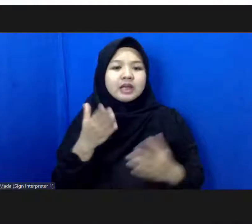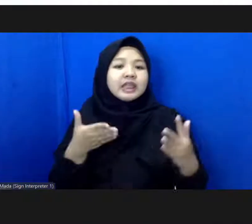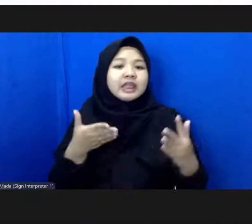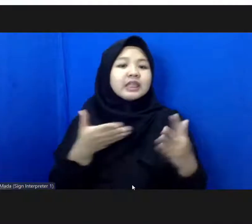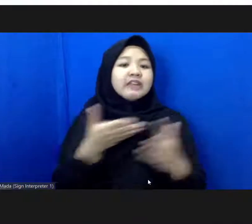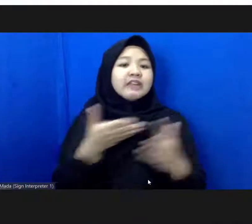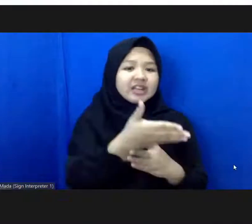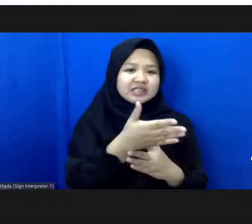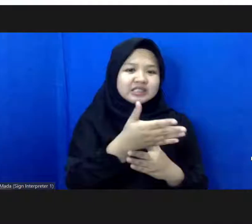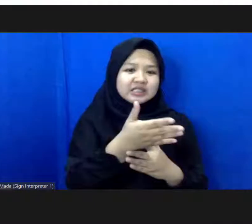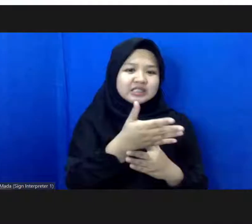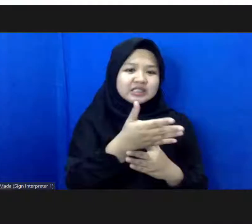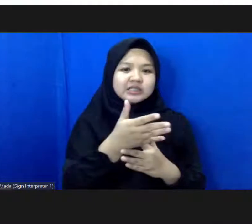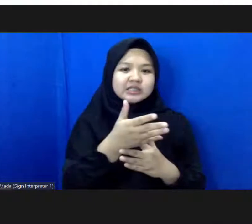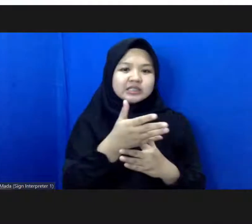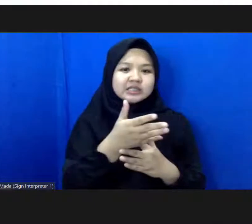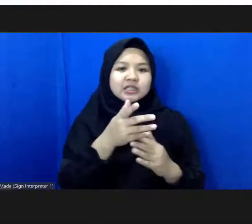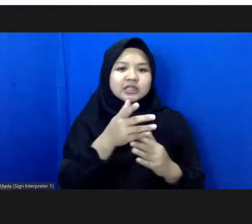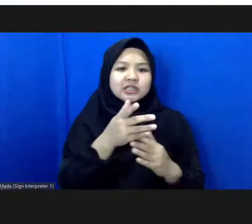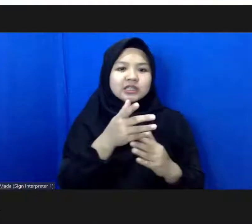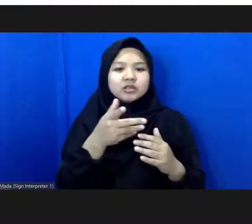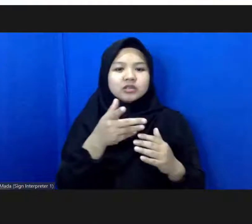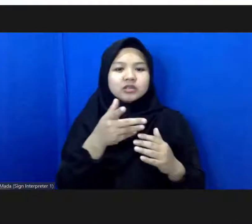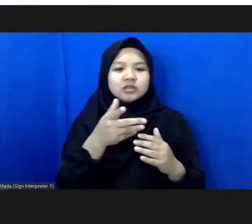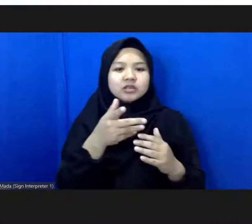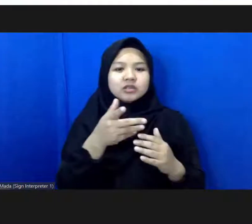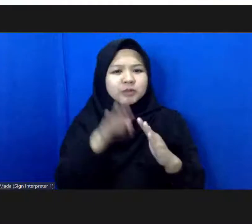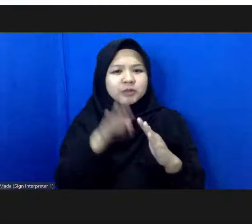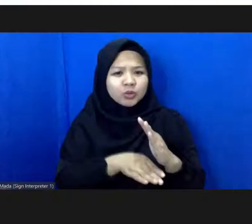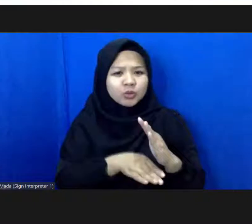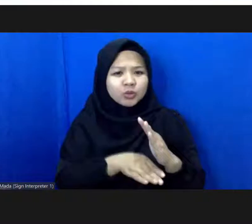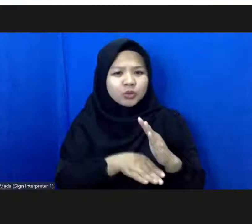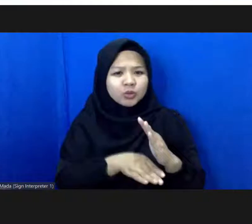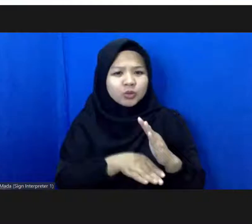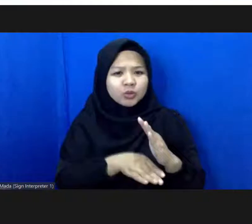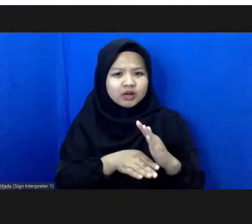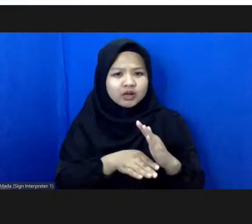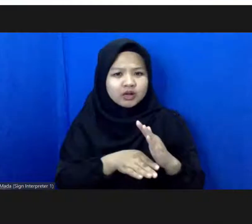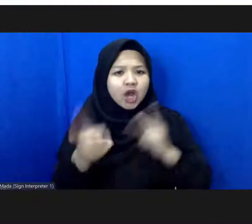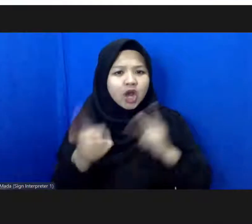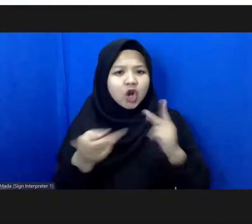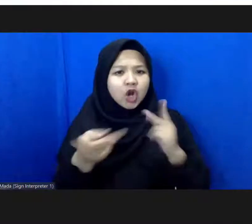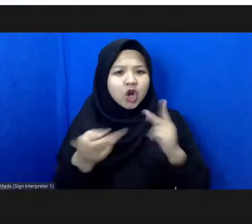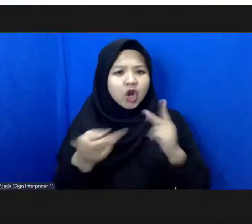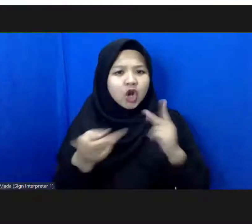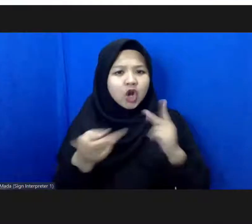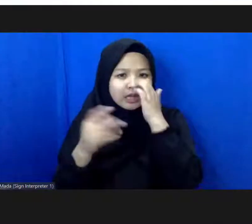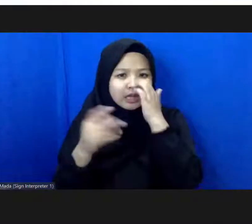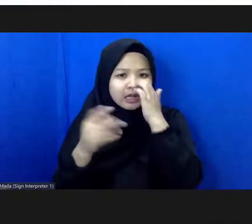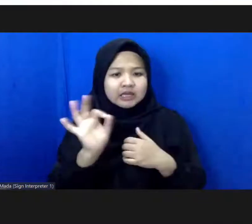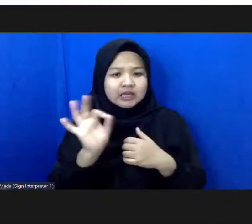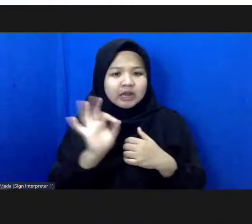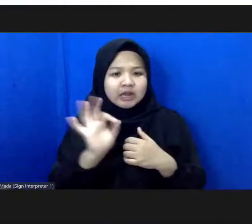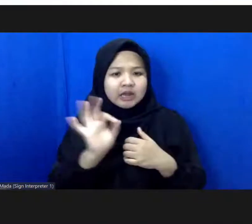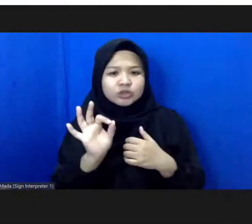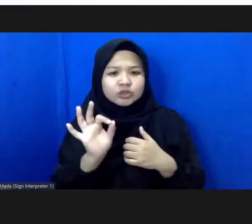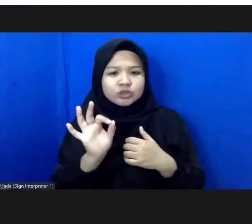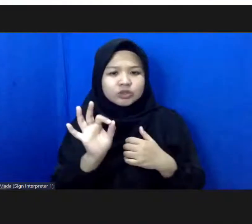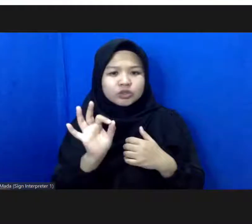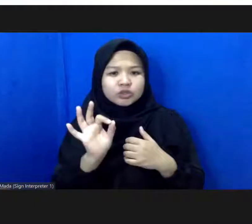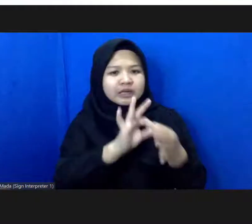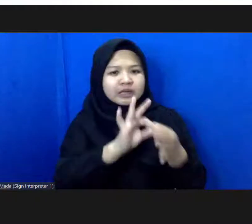still be a drop in the ocean uh, if we are not having a good partnership with the